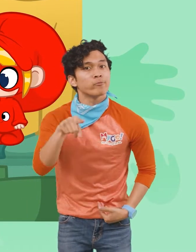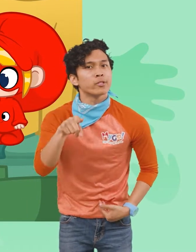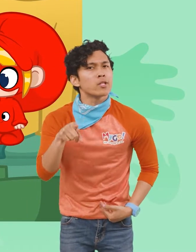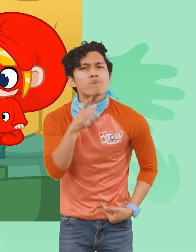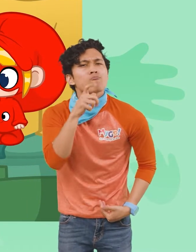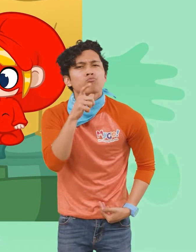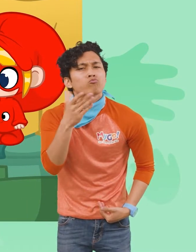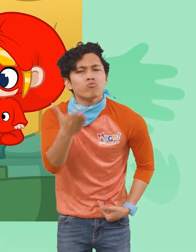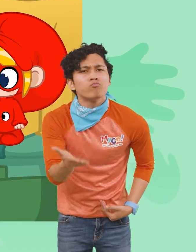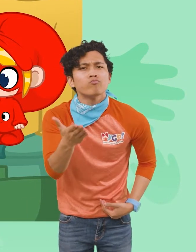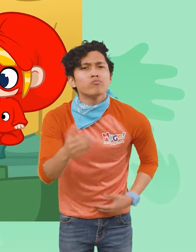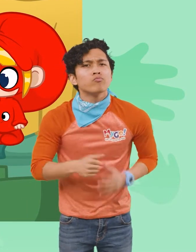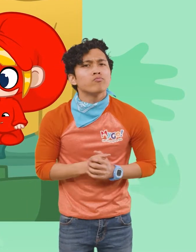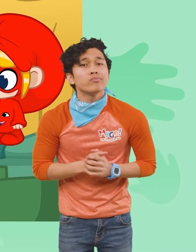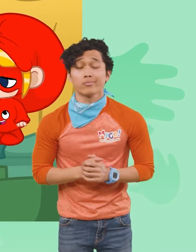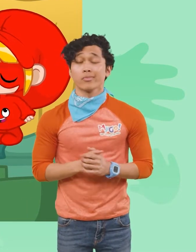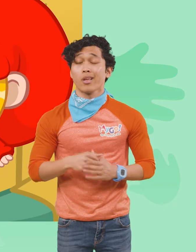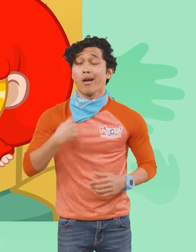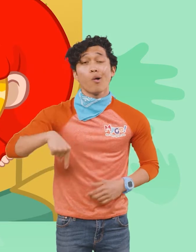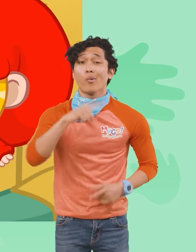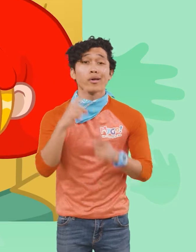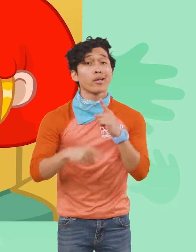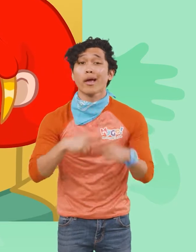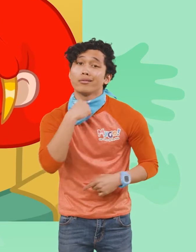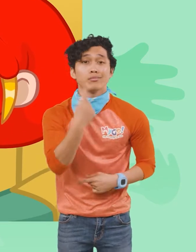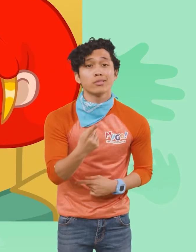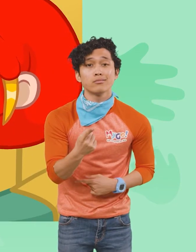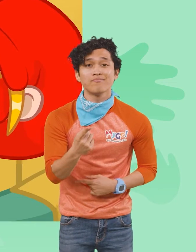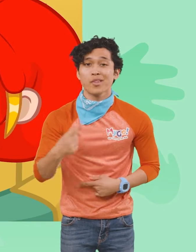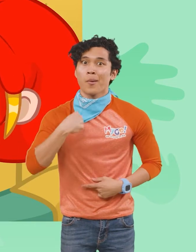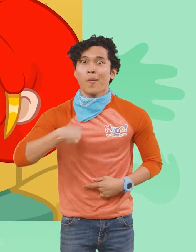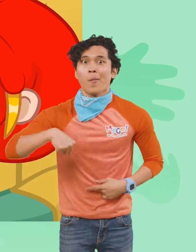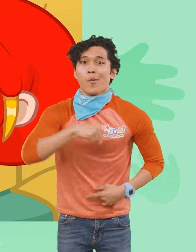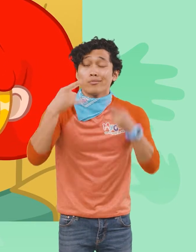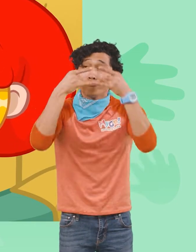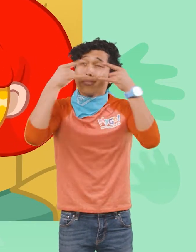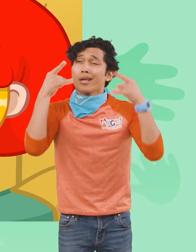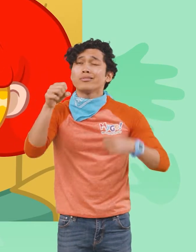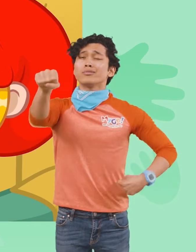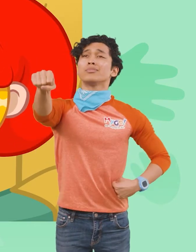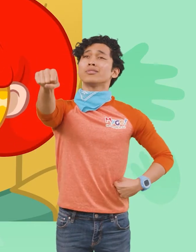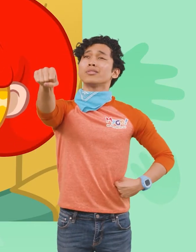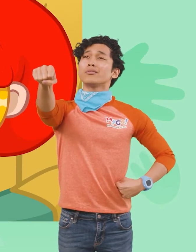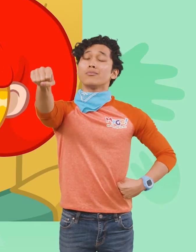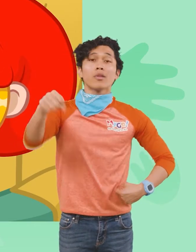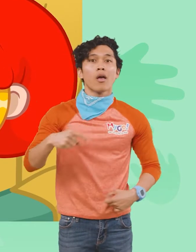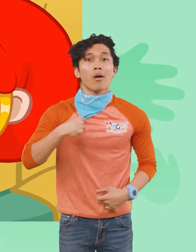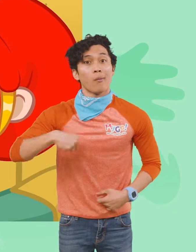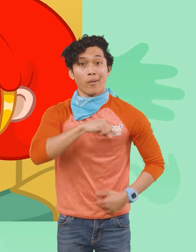Who are you? We can't tell you. We are the masked superheroes, and we